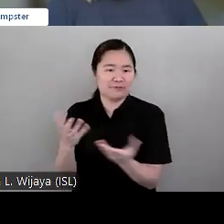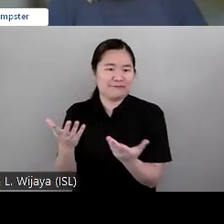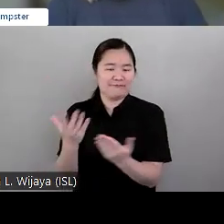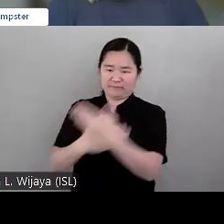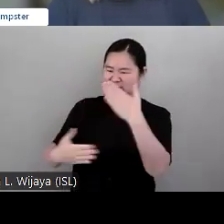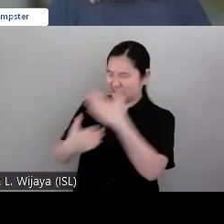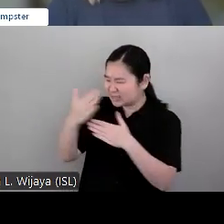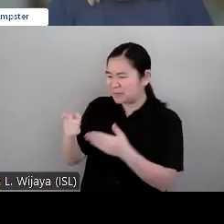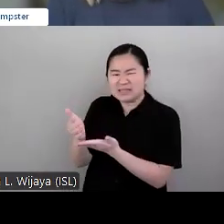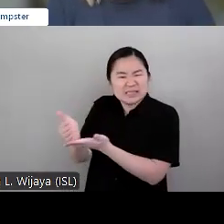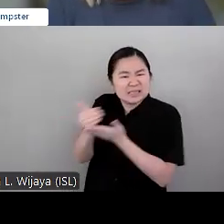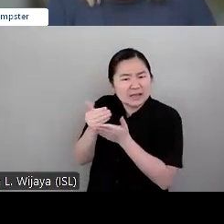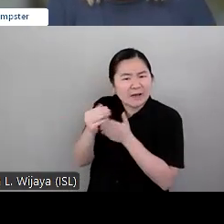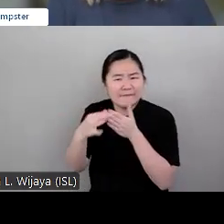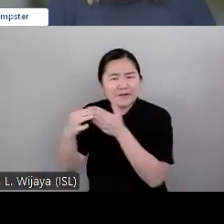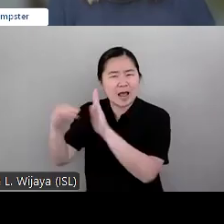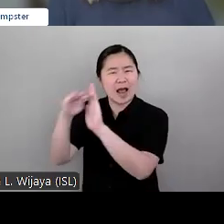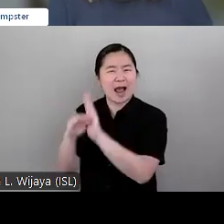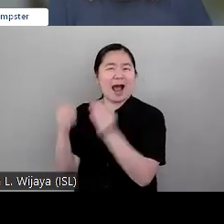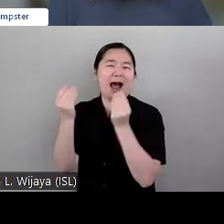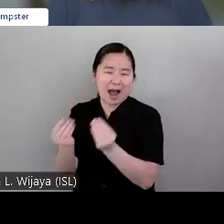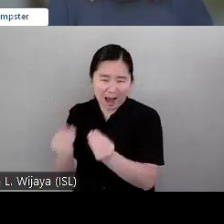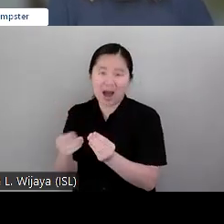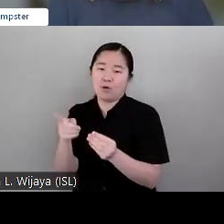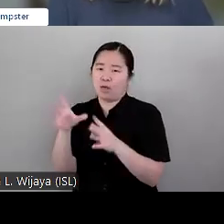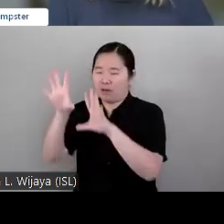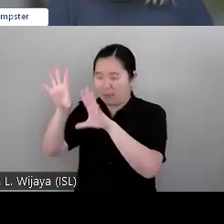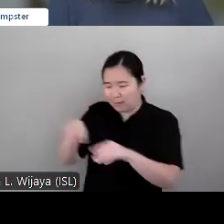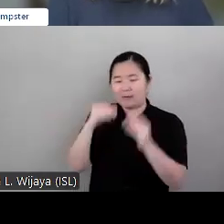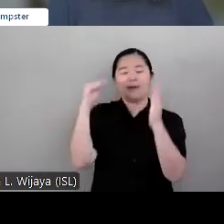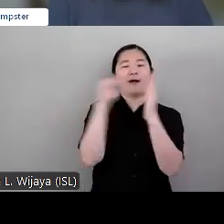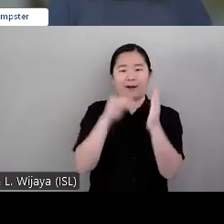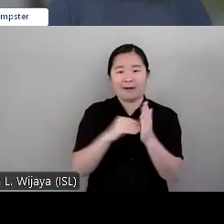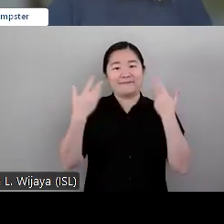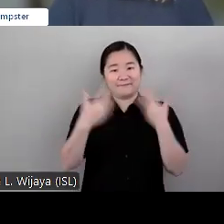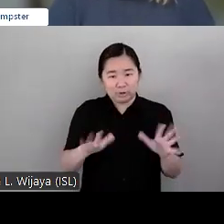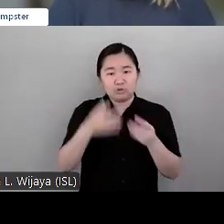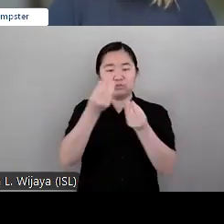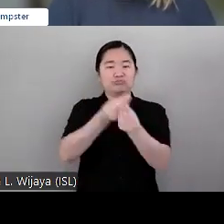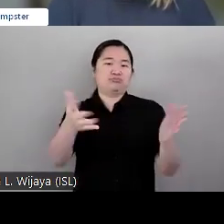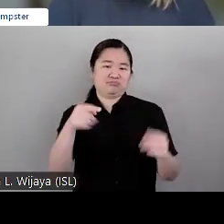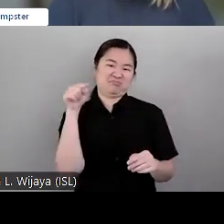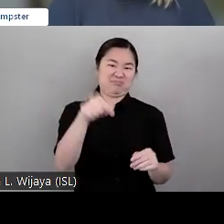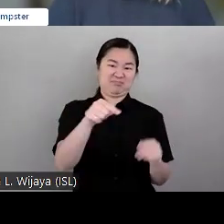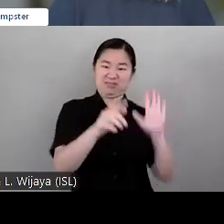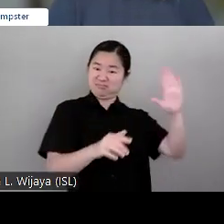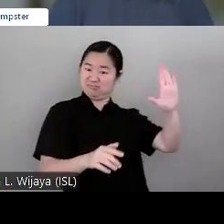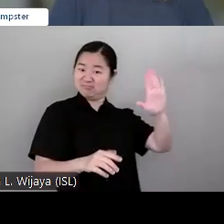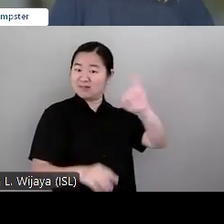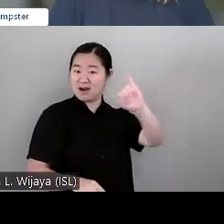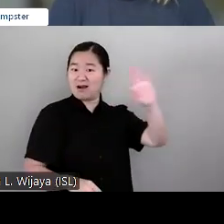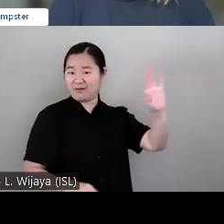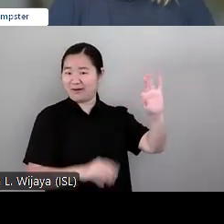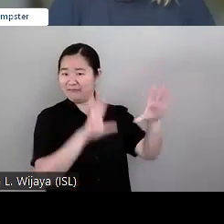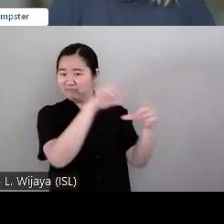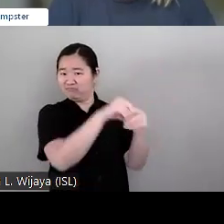our participants and partners, including persons with disability themselves, organizations of people with disabilities, so we'll